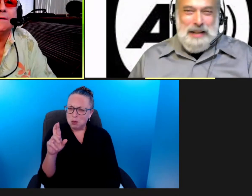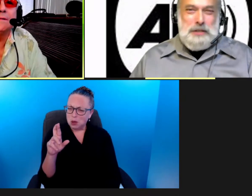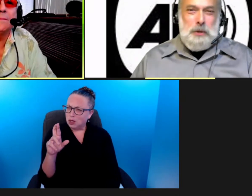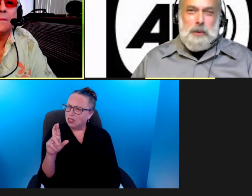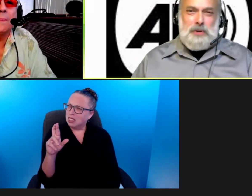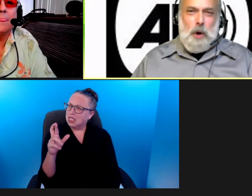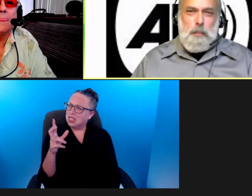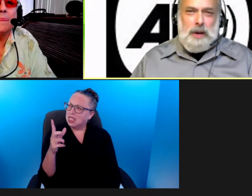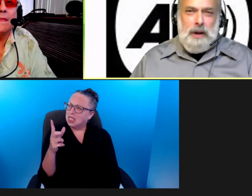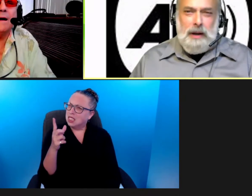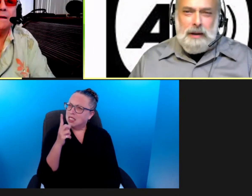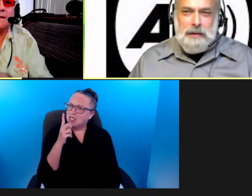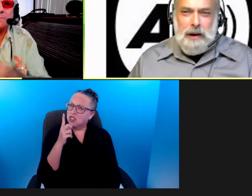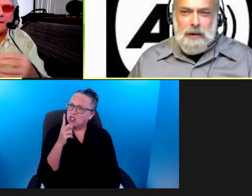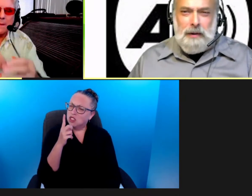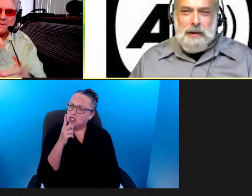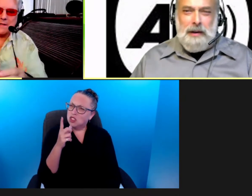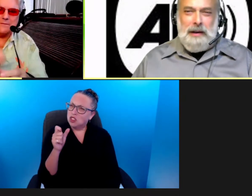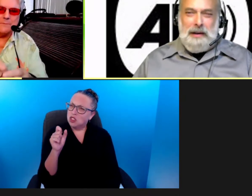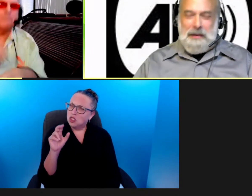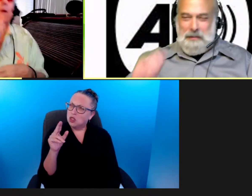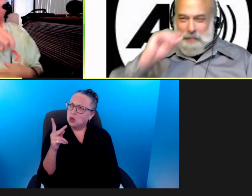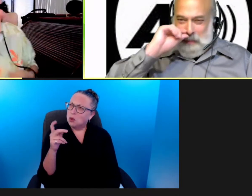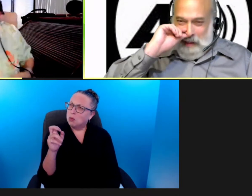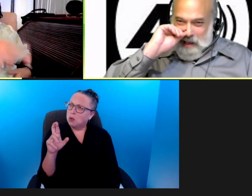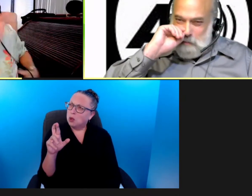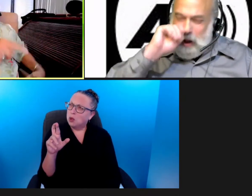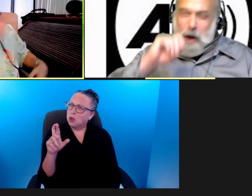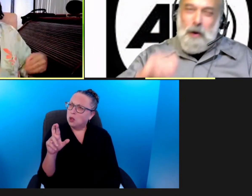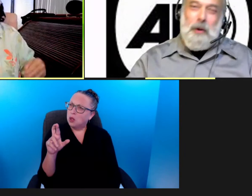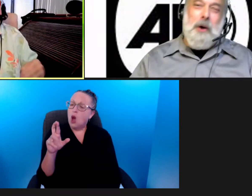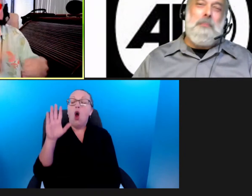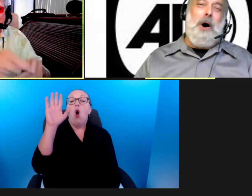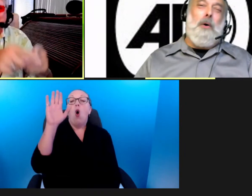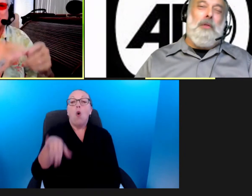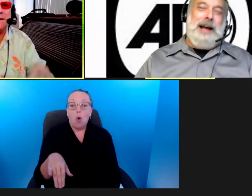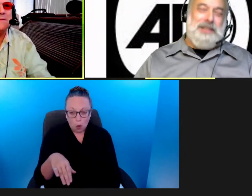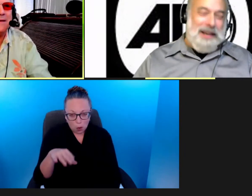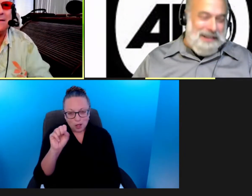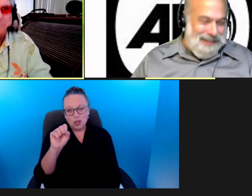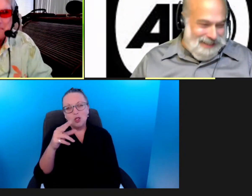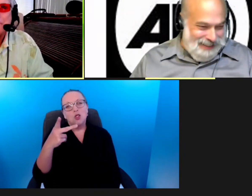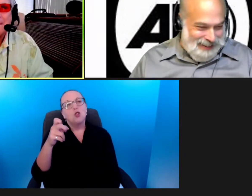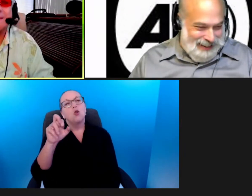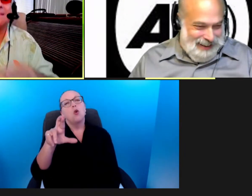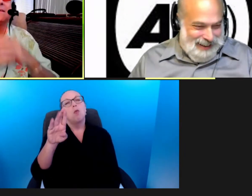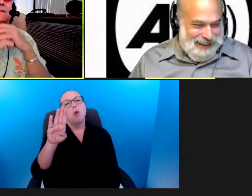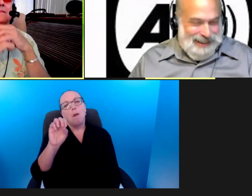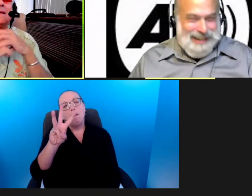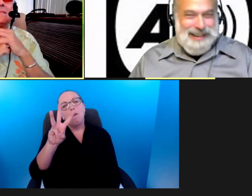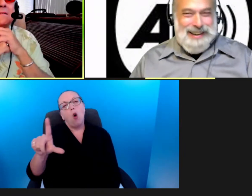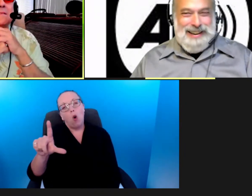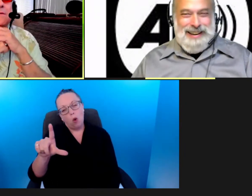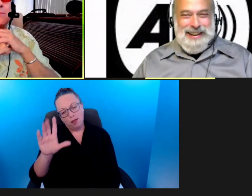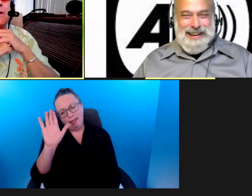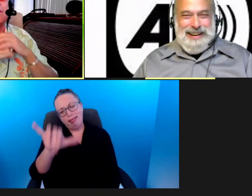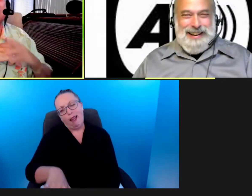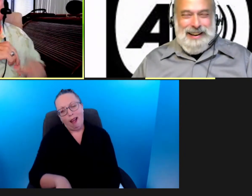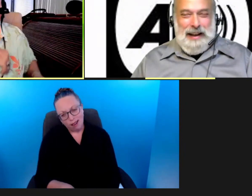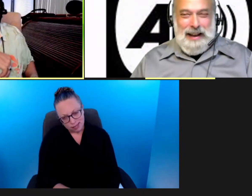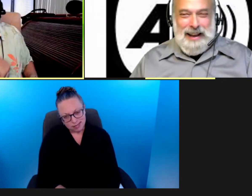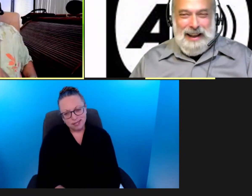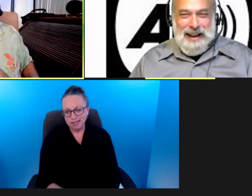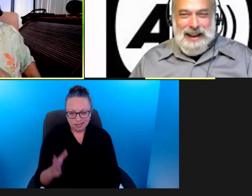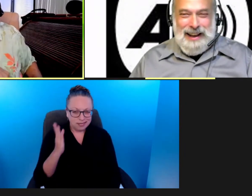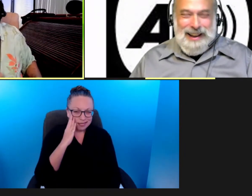super. Super soap? I eat No. my lunch out of a bowl. Super Bowl, that's it. that little football thing